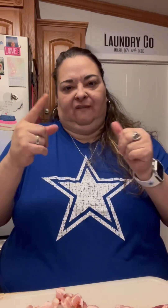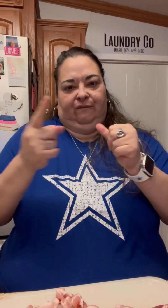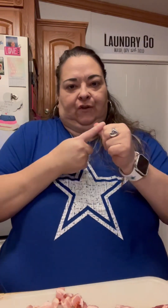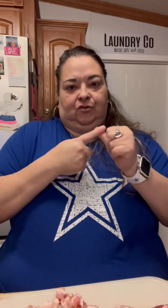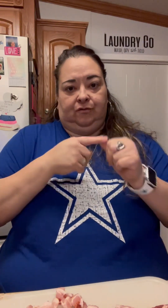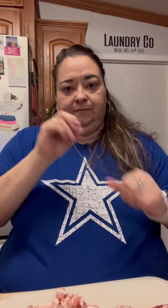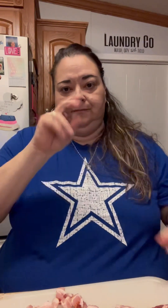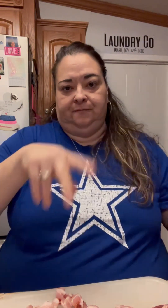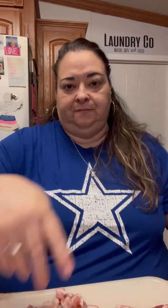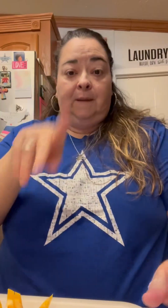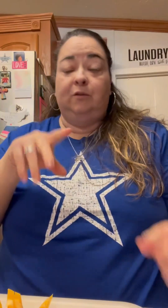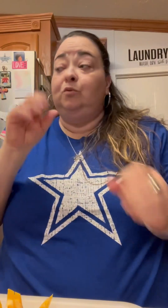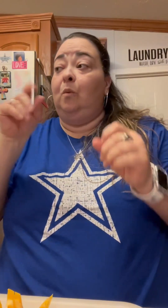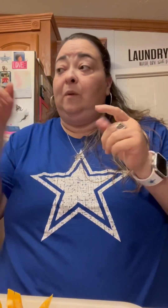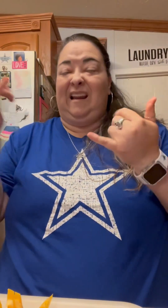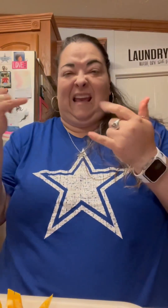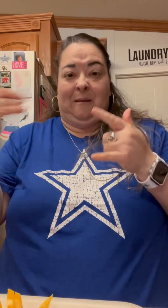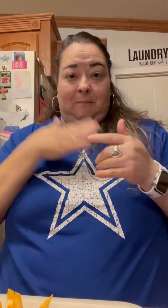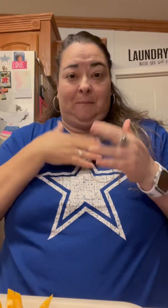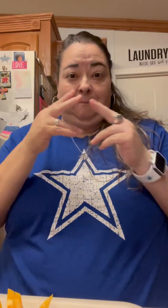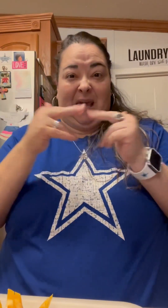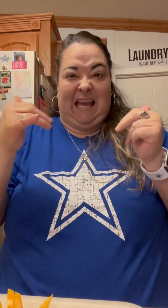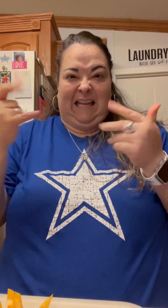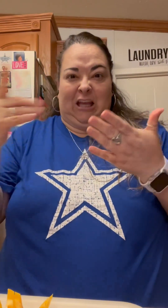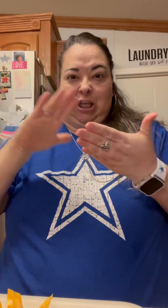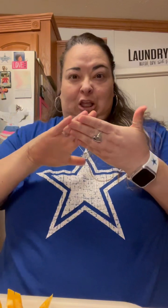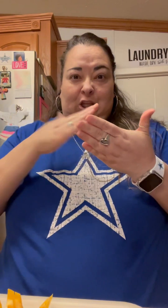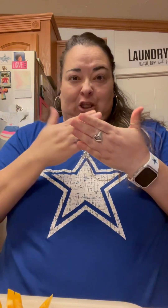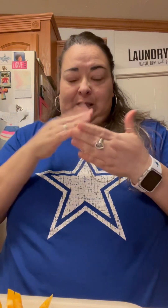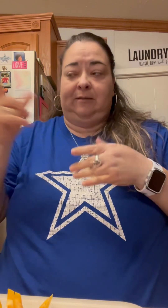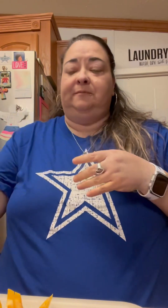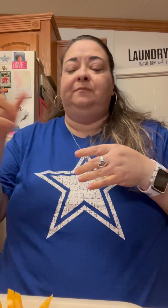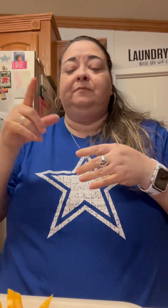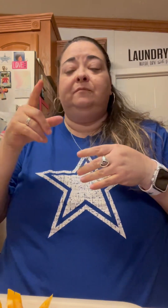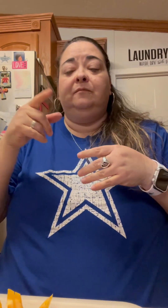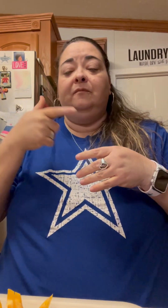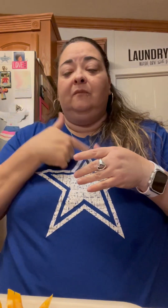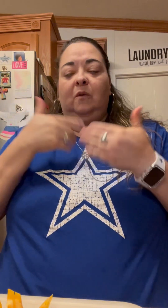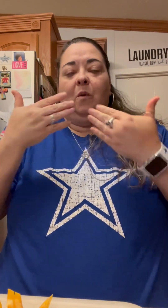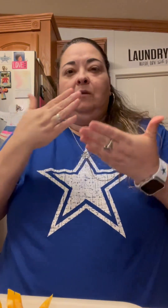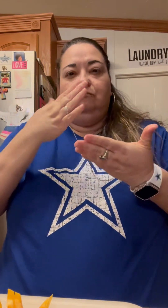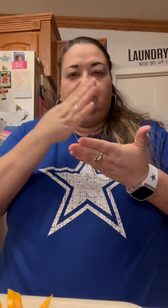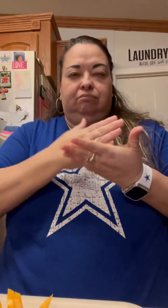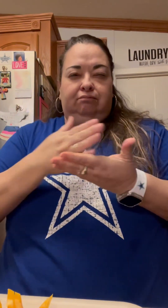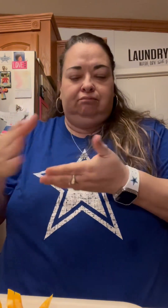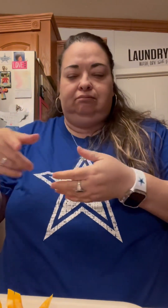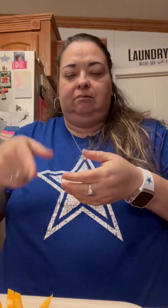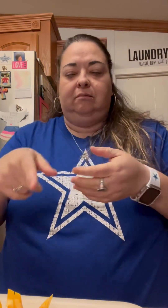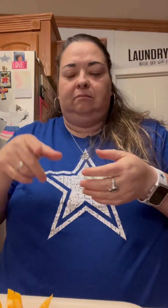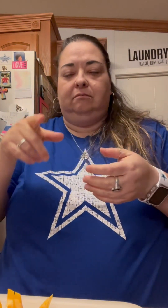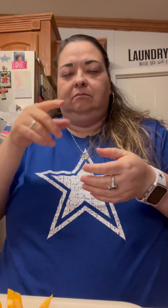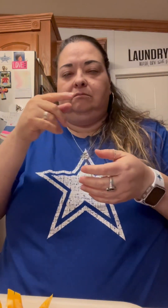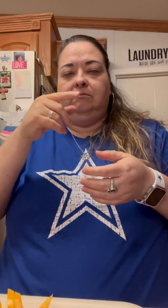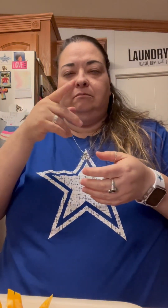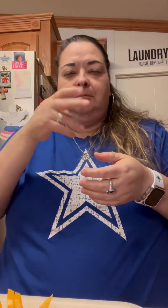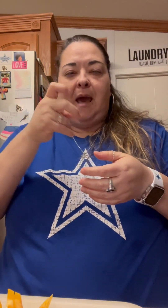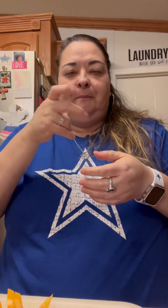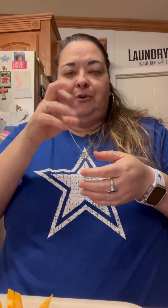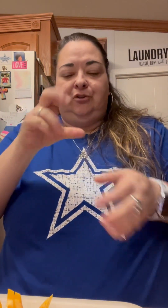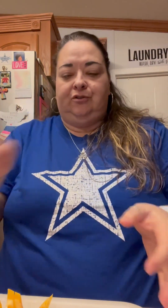cooking the bacon. That'll be the first thing we do. So now the bacon's cooking. I went ahead and chopped